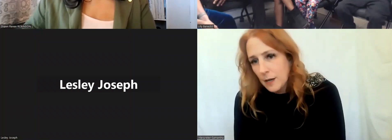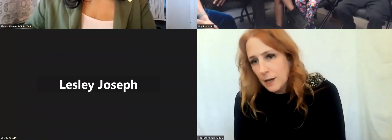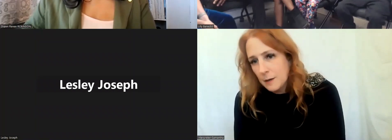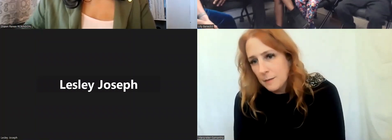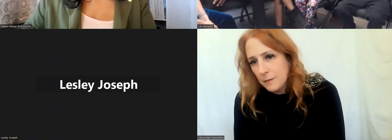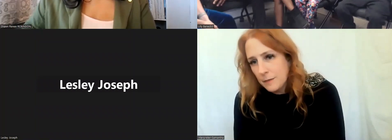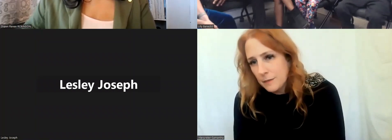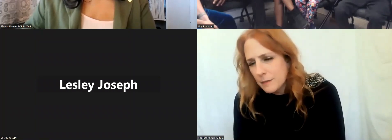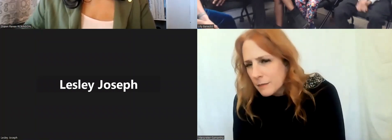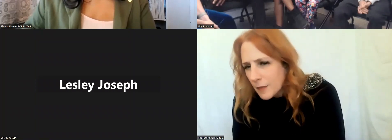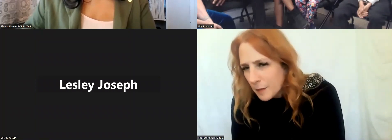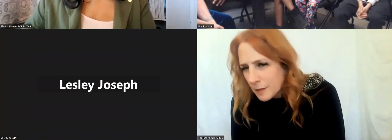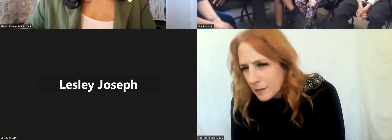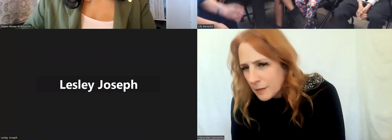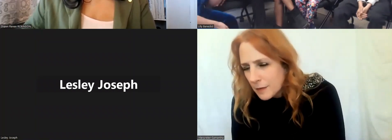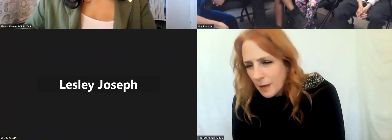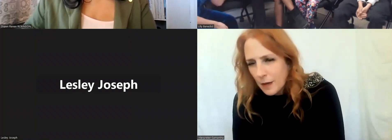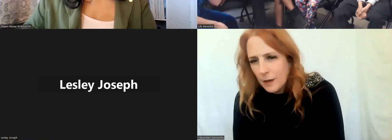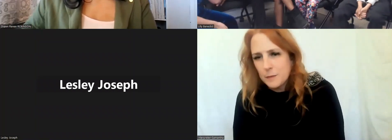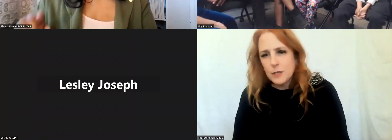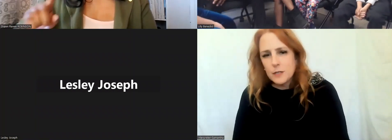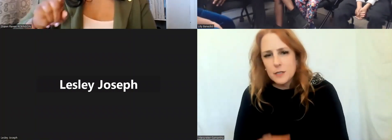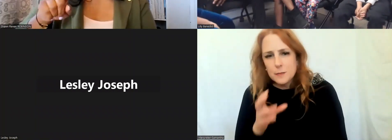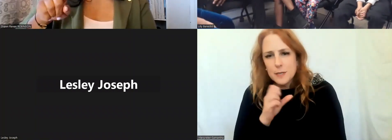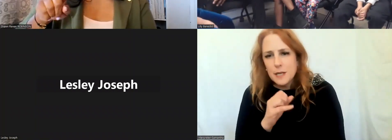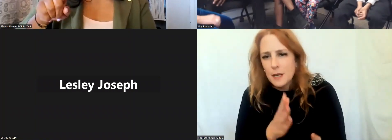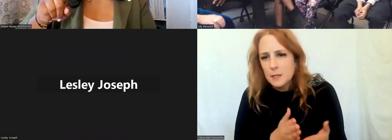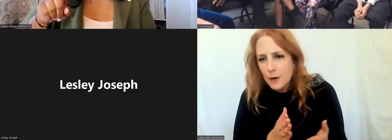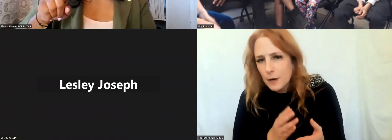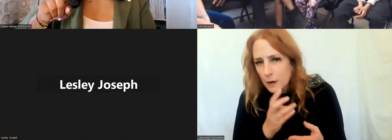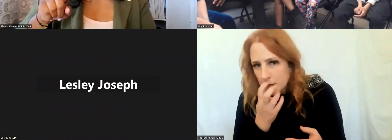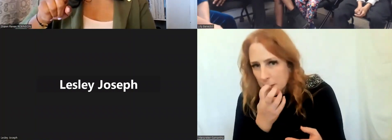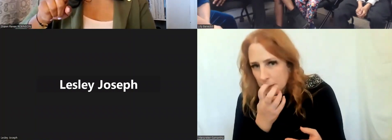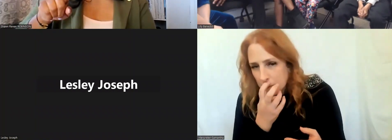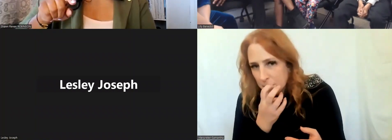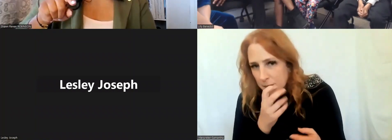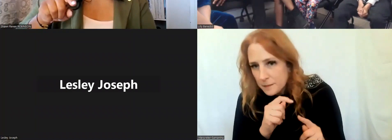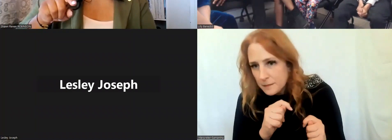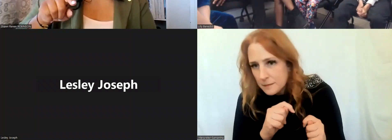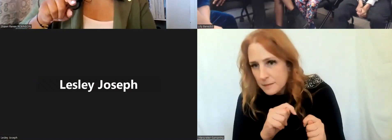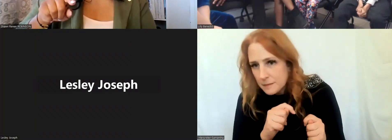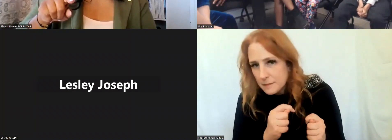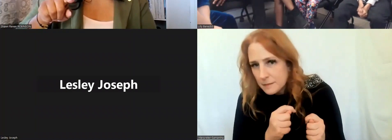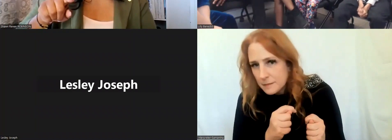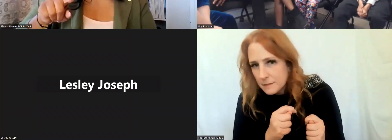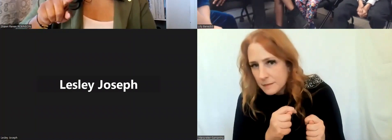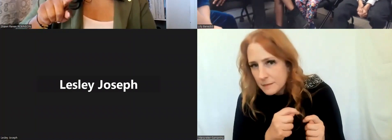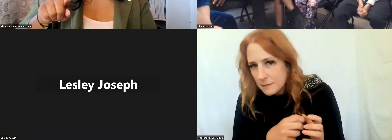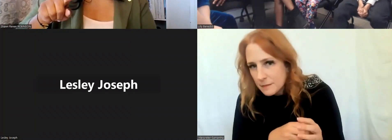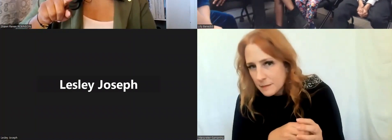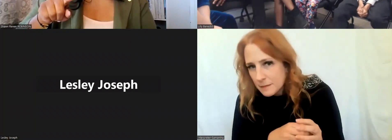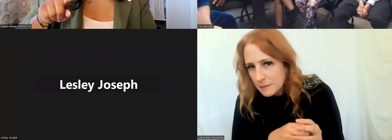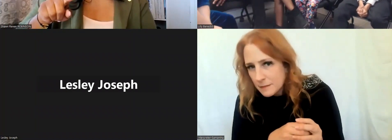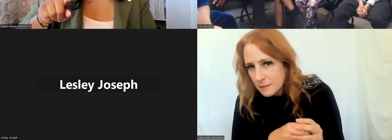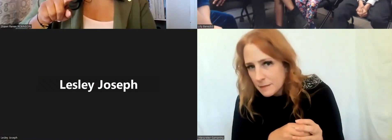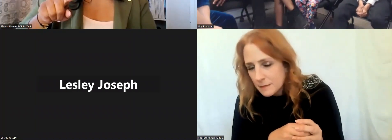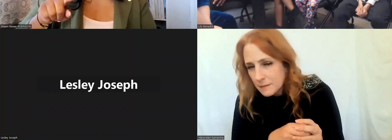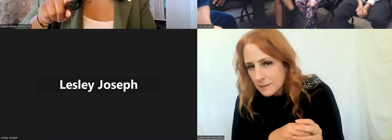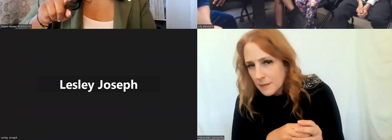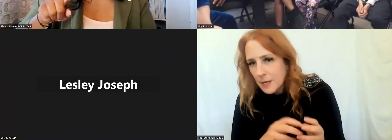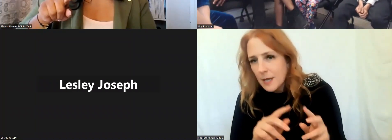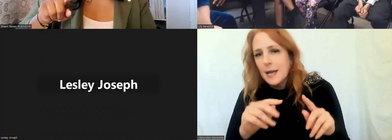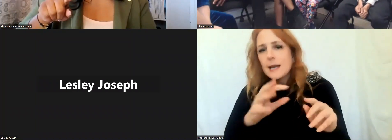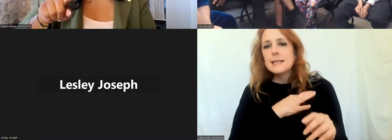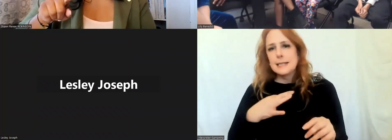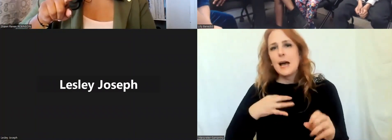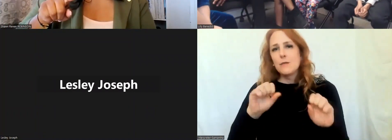I'm sorry, I just missed that last part. Is there? The staff was able to help, since if parents